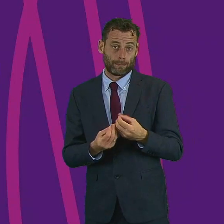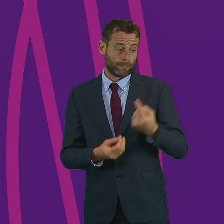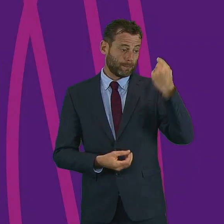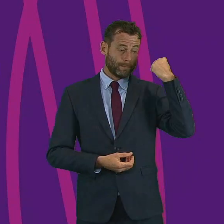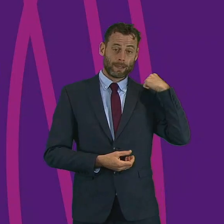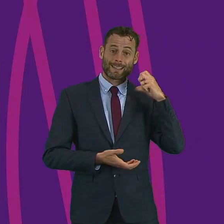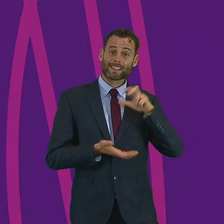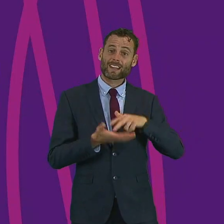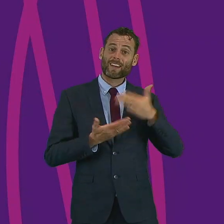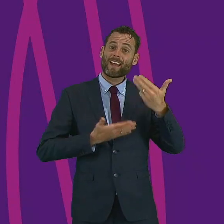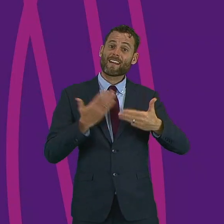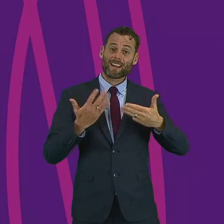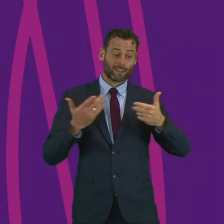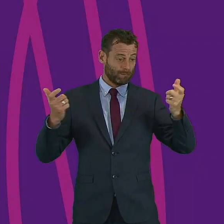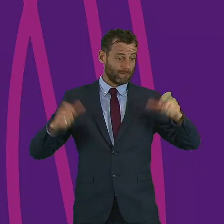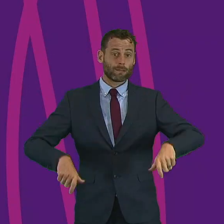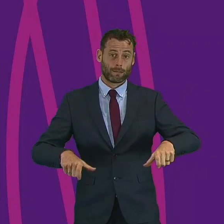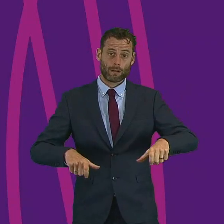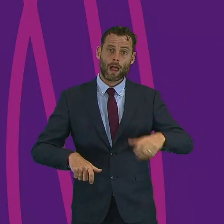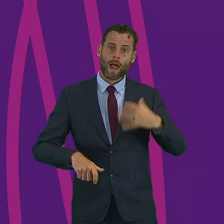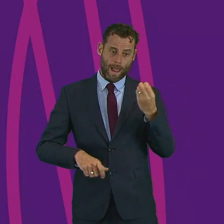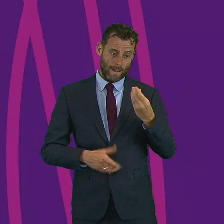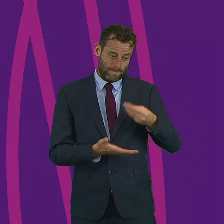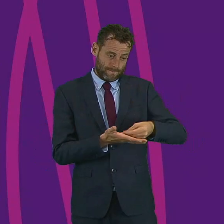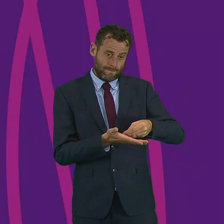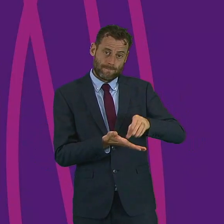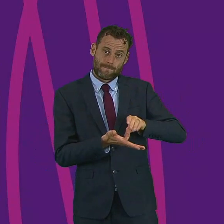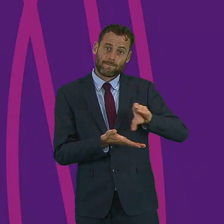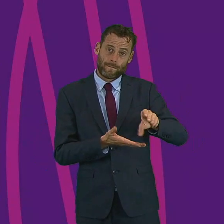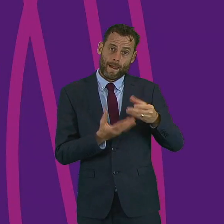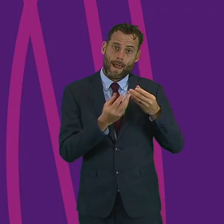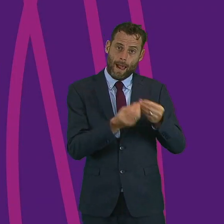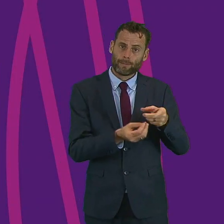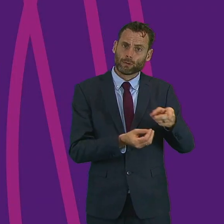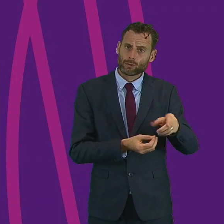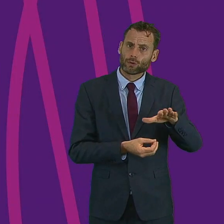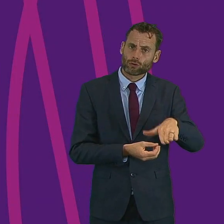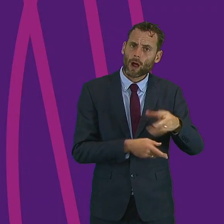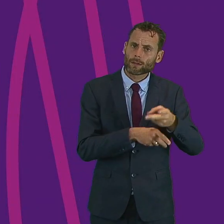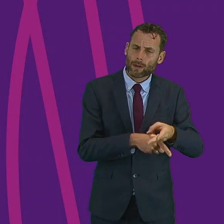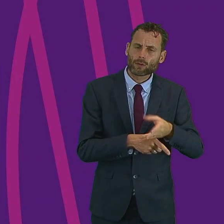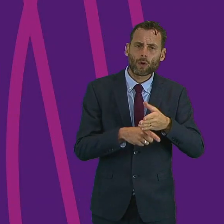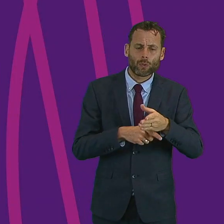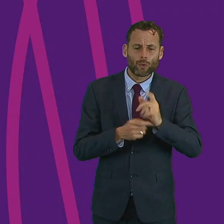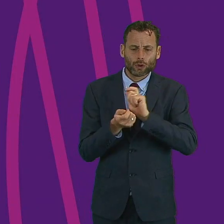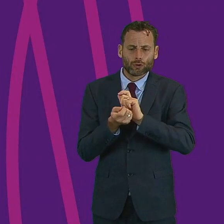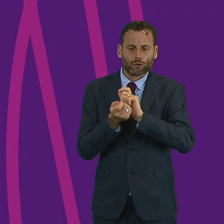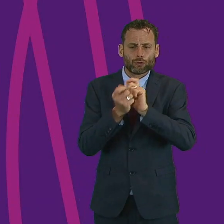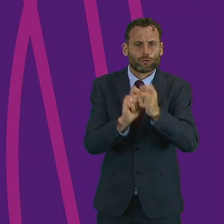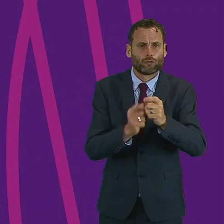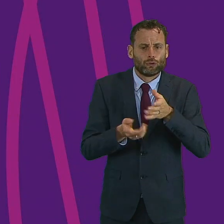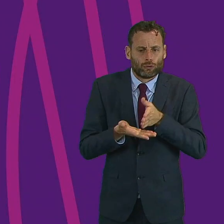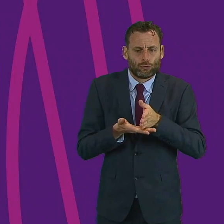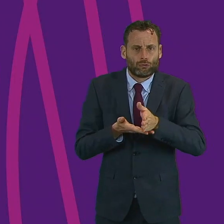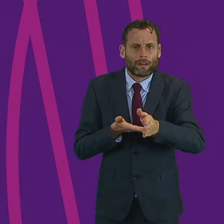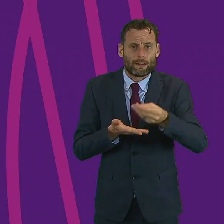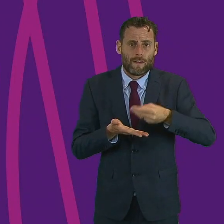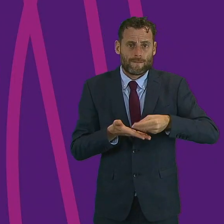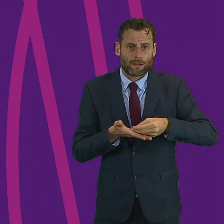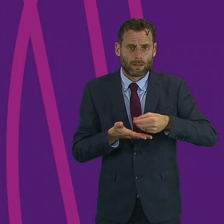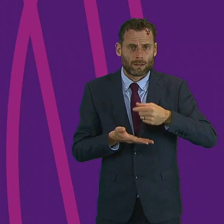has described the Scottish Government's offer to childminders as, quote, completely out of step with what's been given to other parts of the